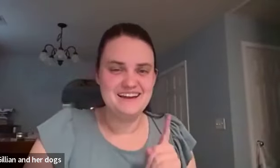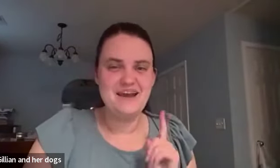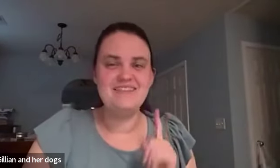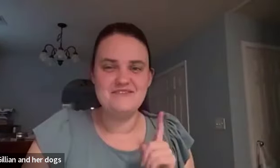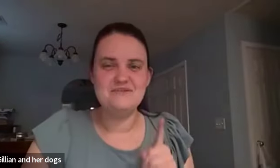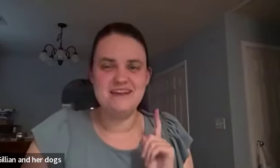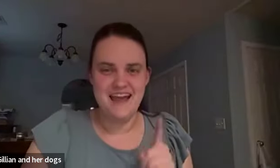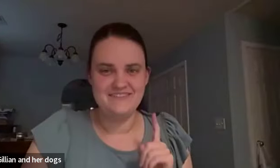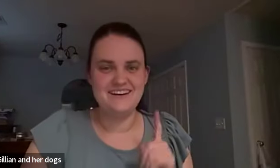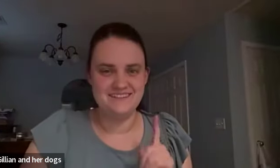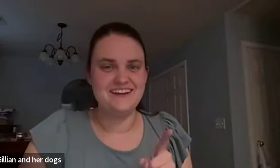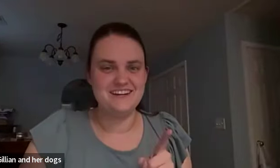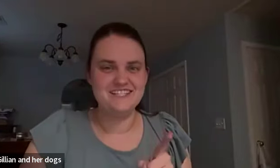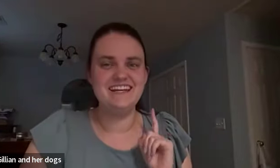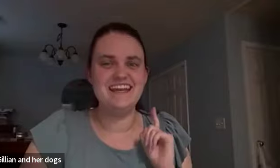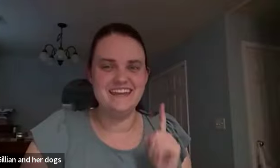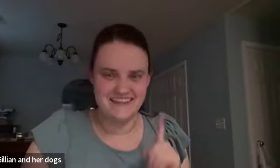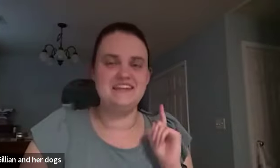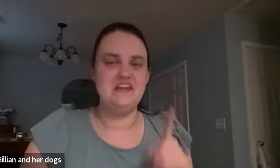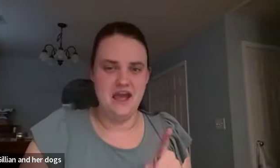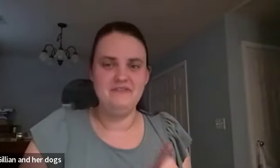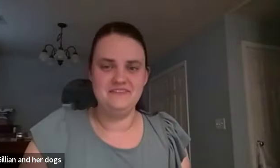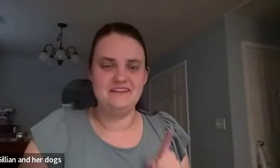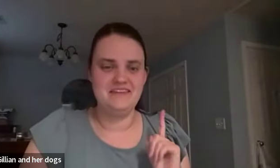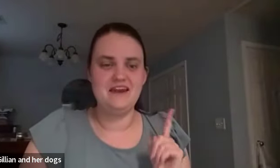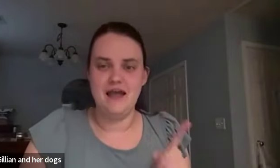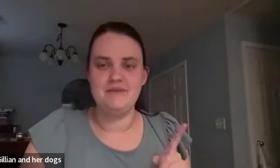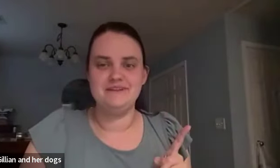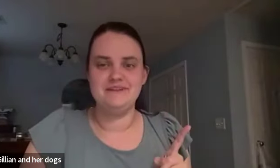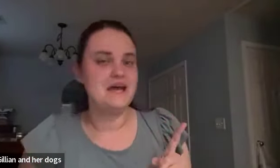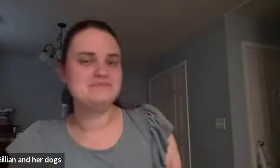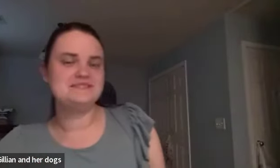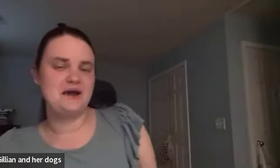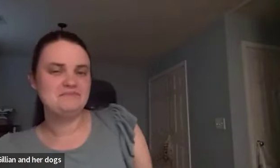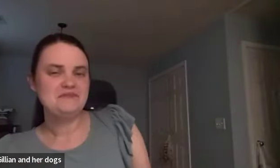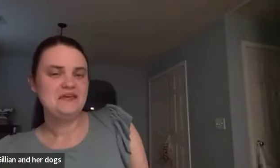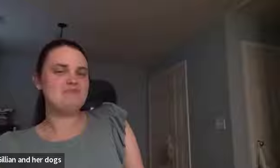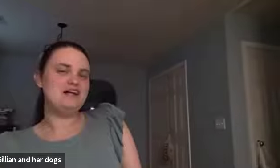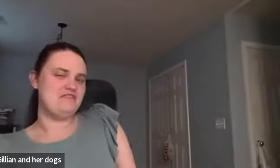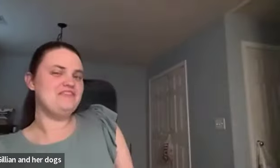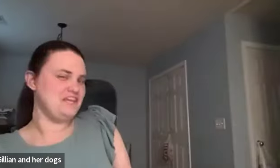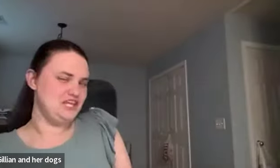Glad. I love that we had that discussion. And then yeah, that'll happen sometimes. So I'm glad you caught that. Thank